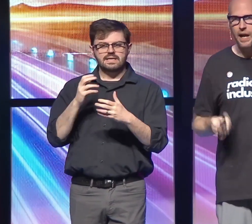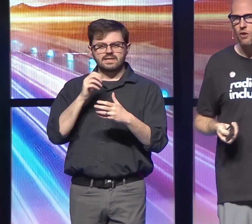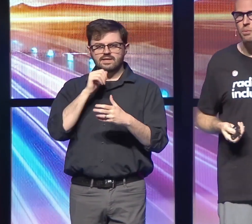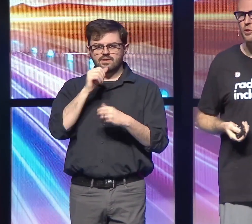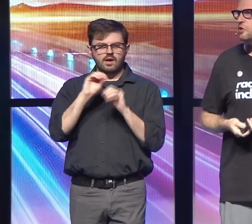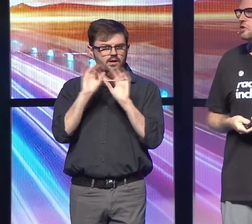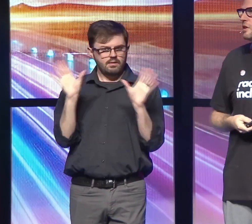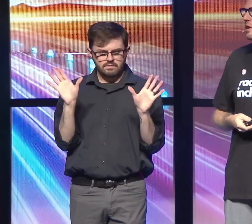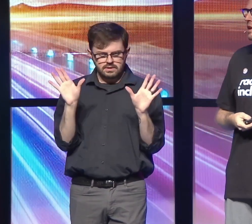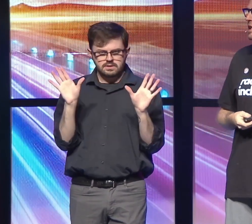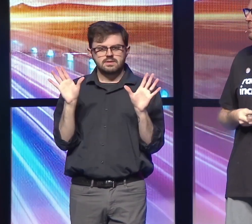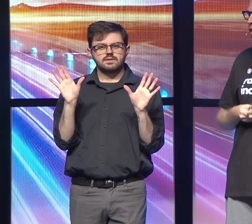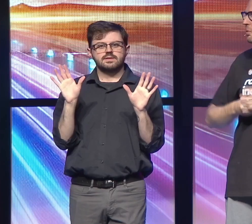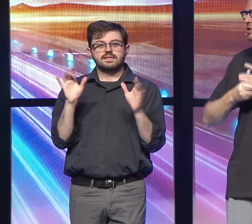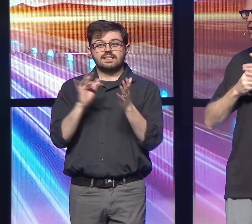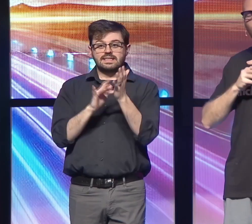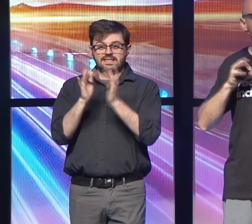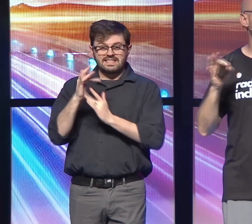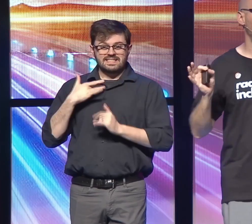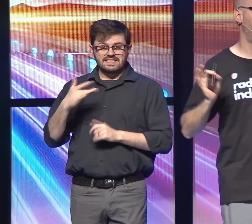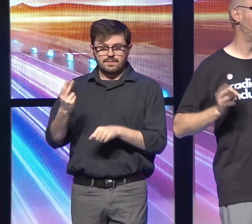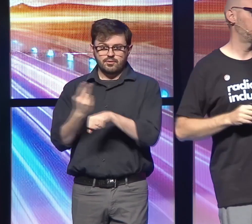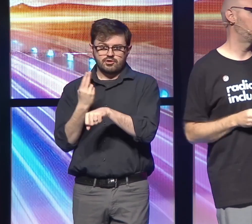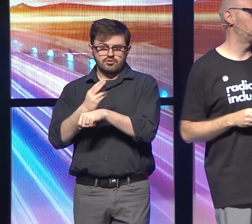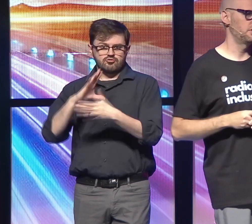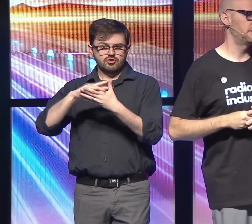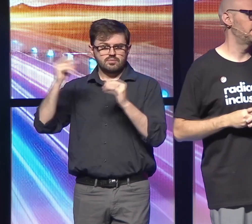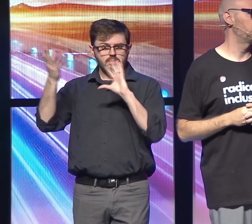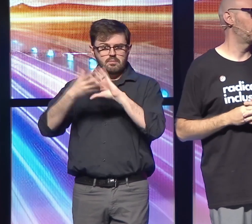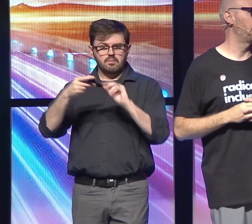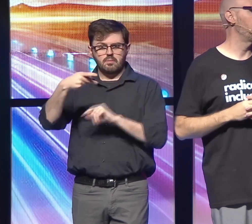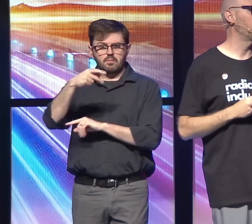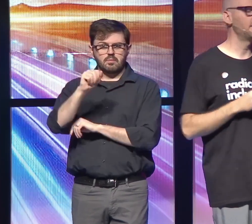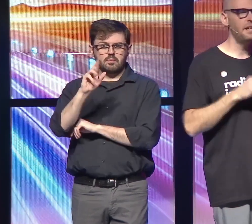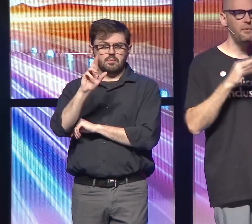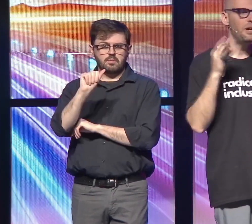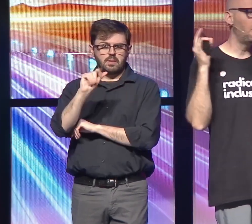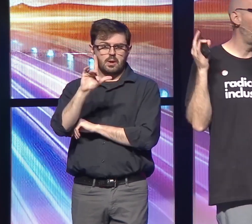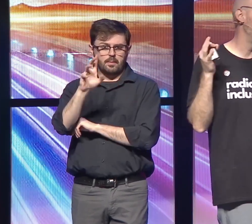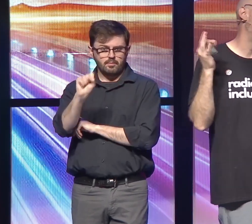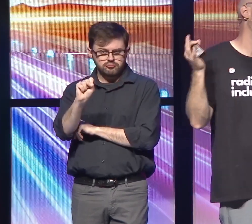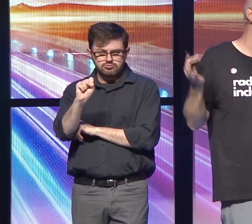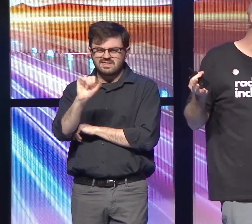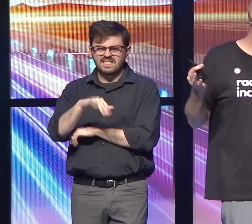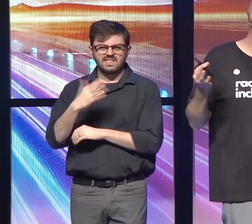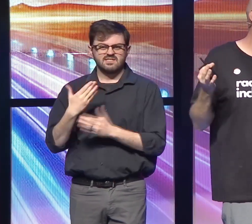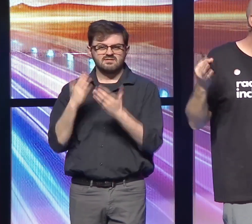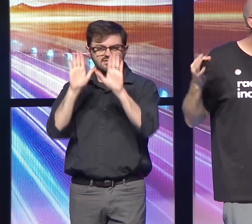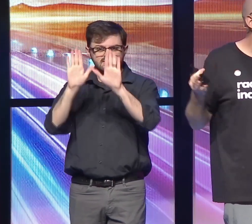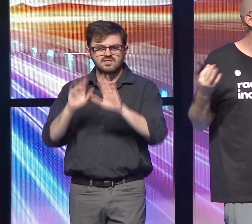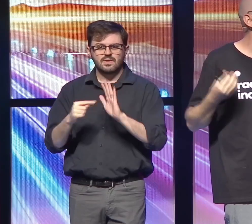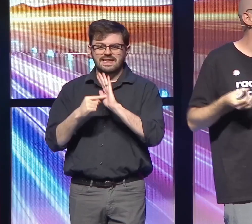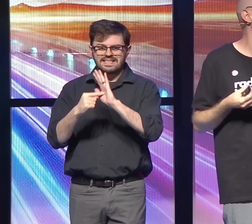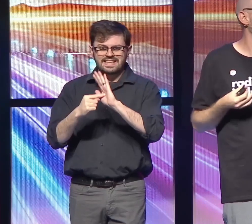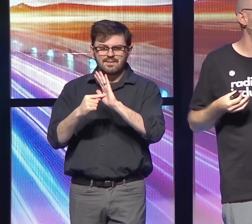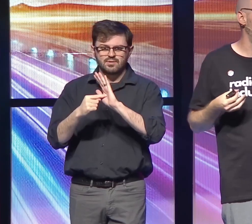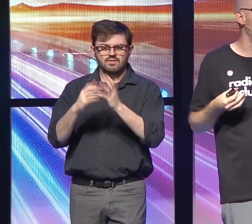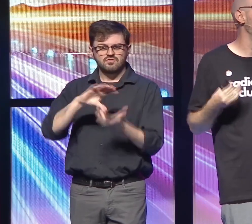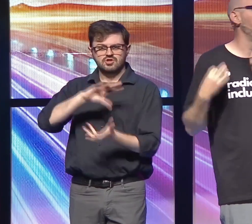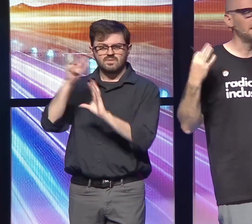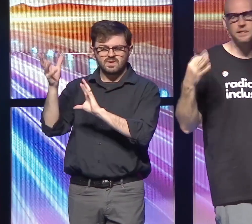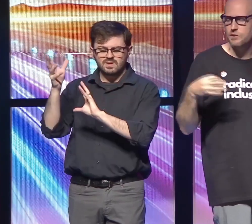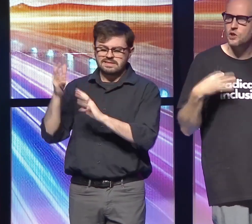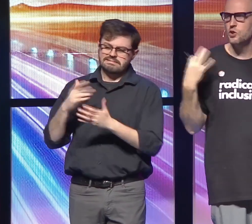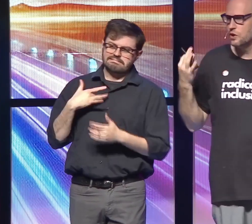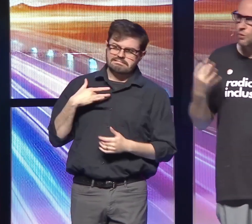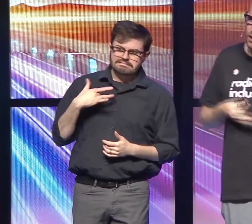use parables. His parables are great examples of subversion, right? And we don't oftentimes read them subversively, just